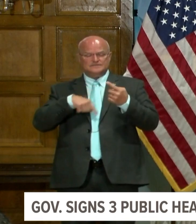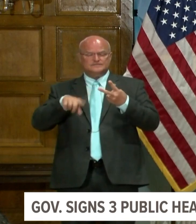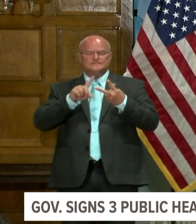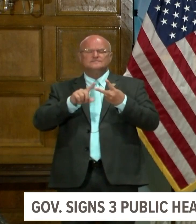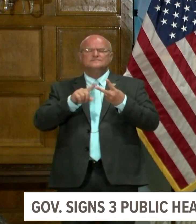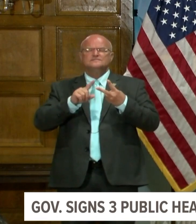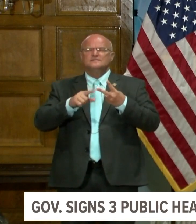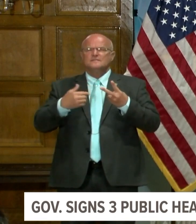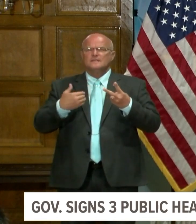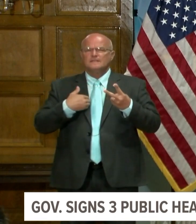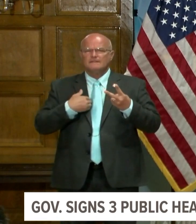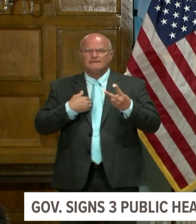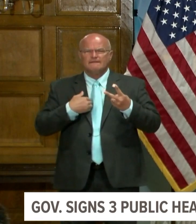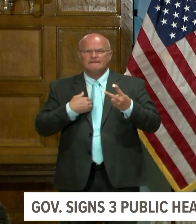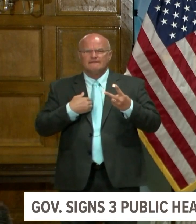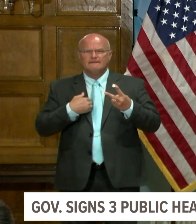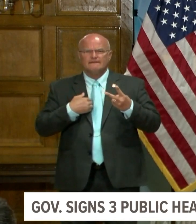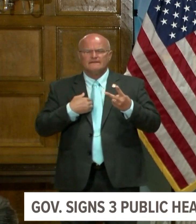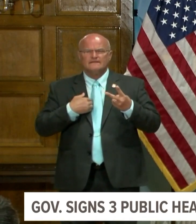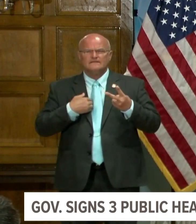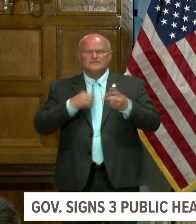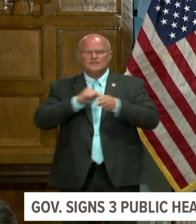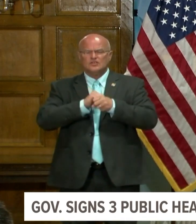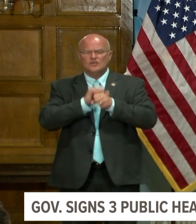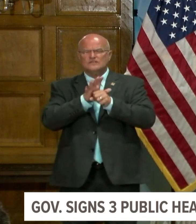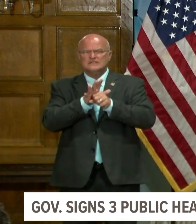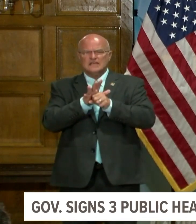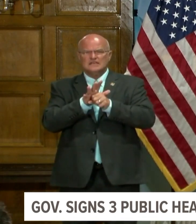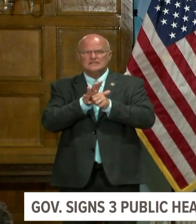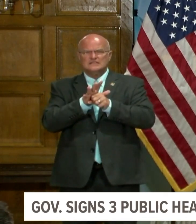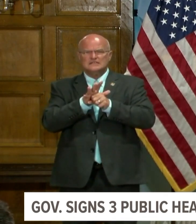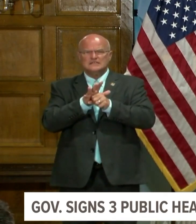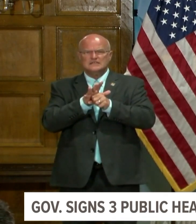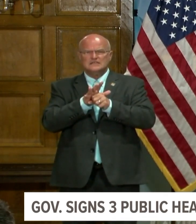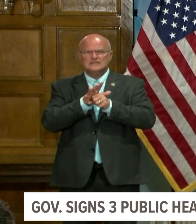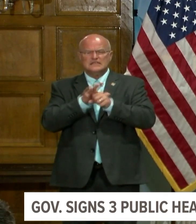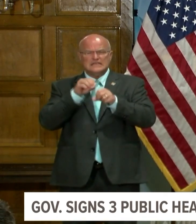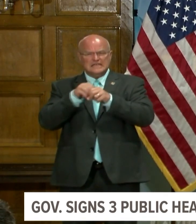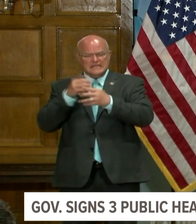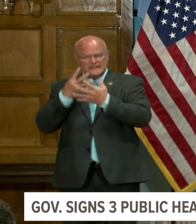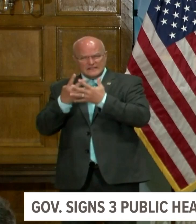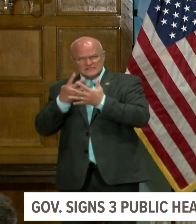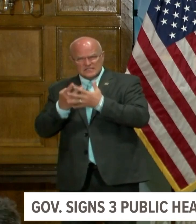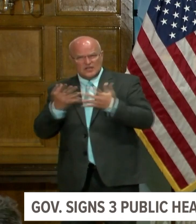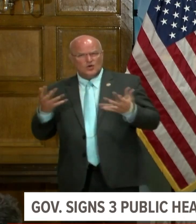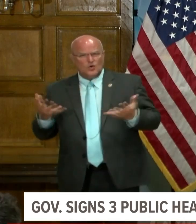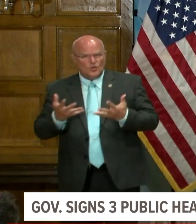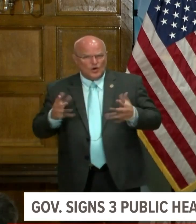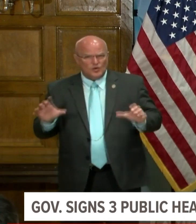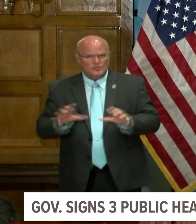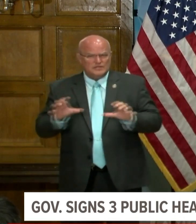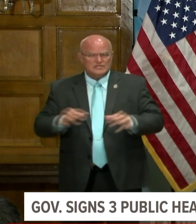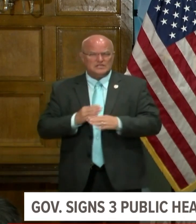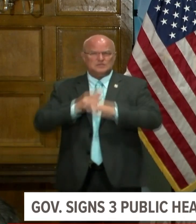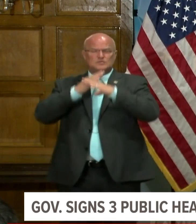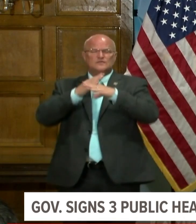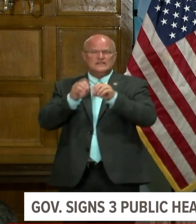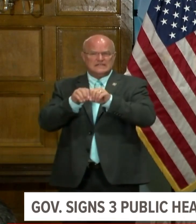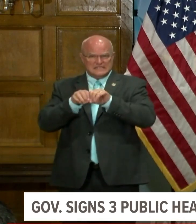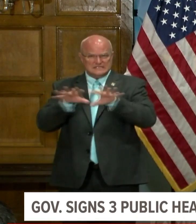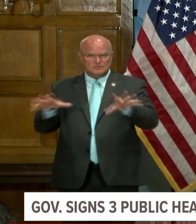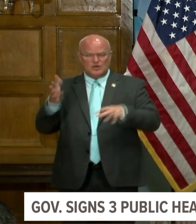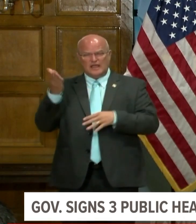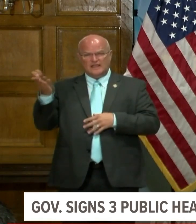secondly, there's some concern about a new case of COVID-19 in the Benton County Jail. You know, what's going to be done to prevent a